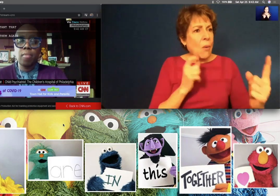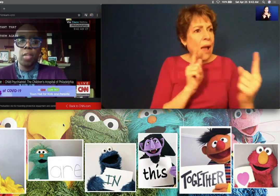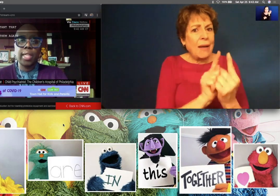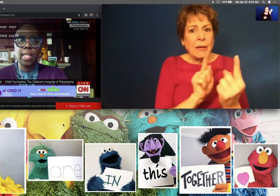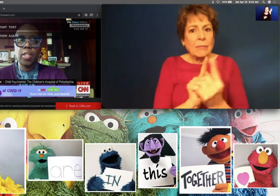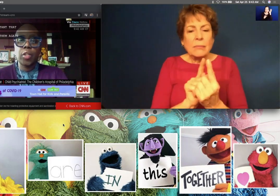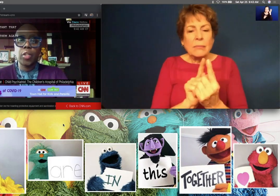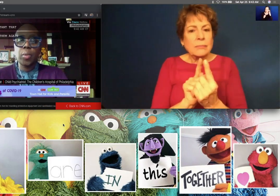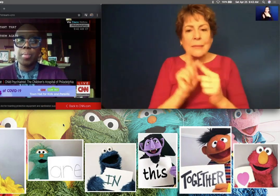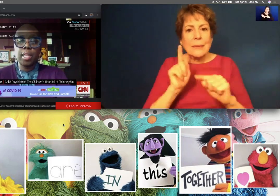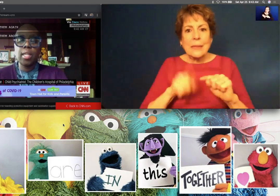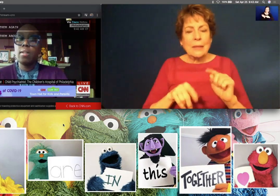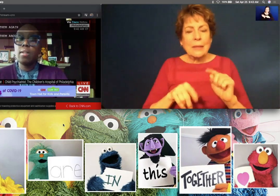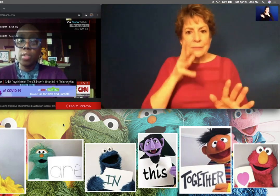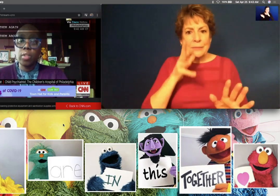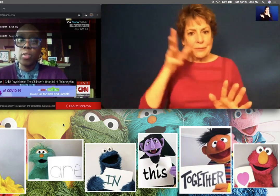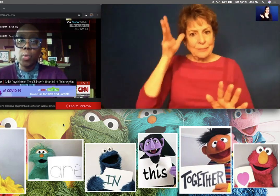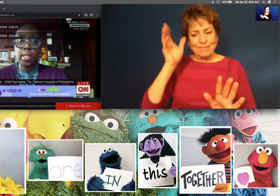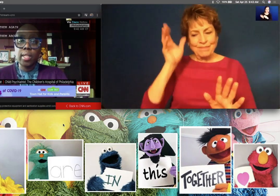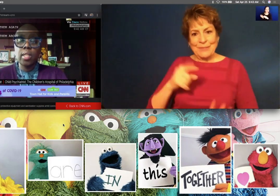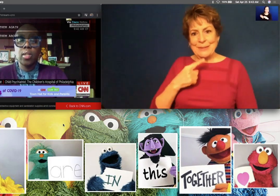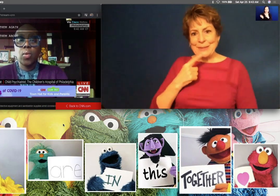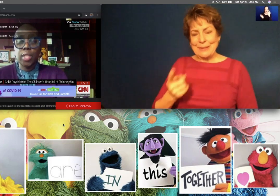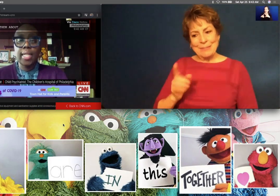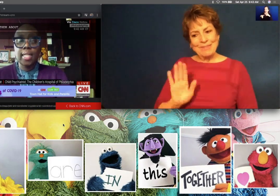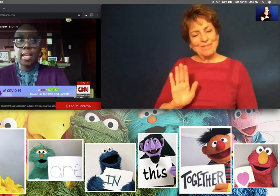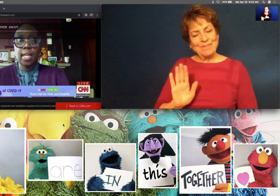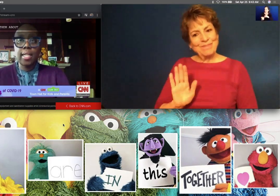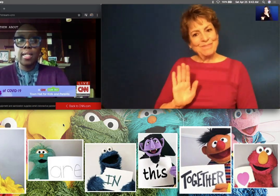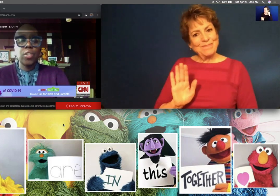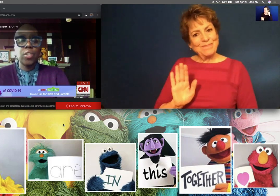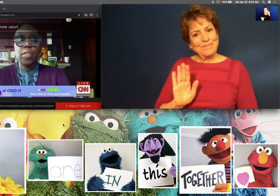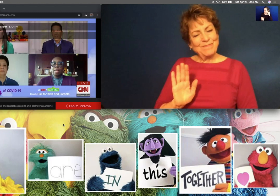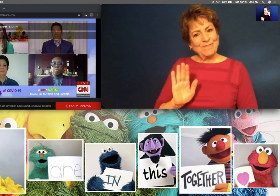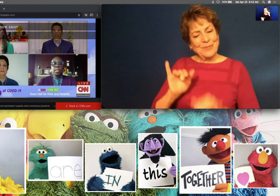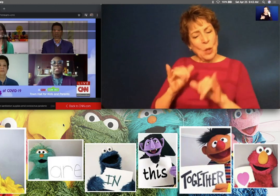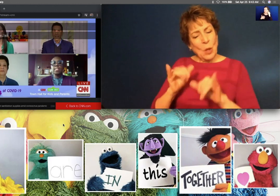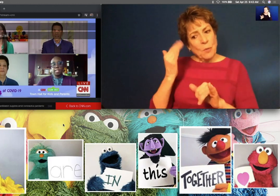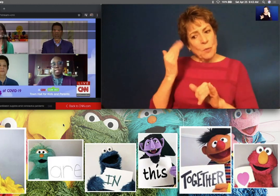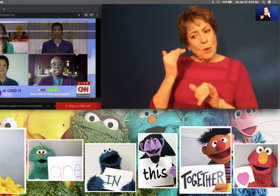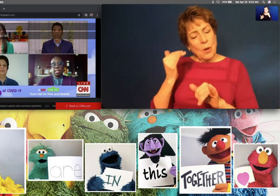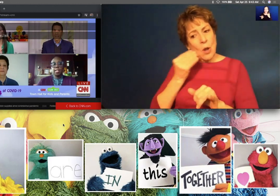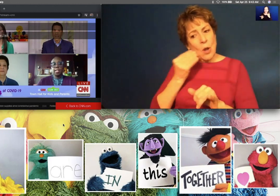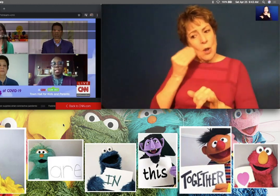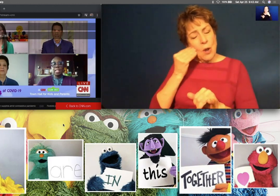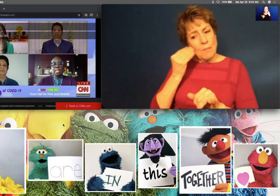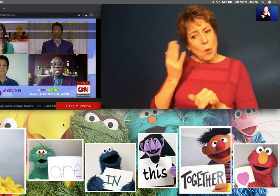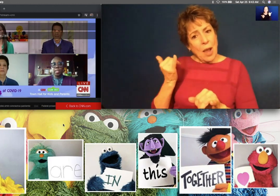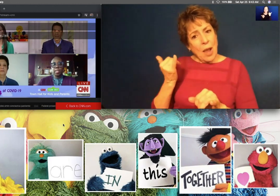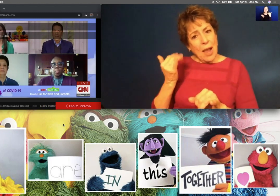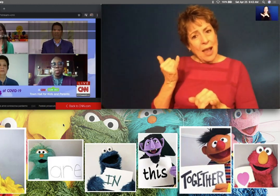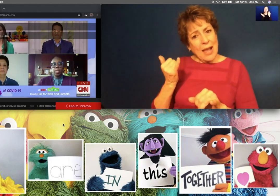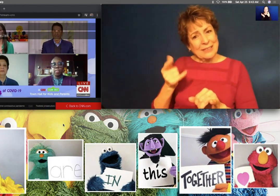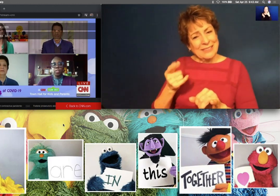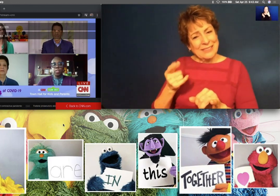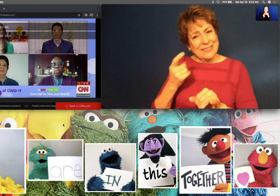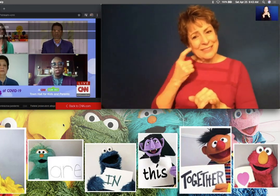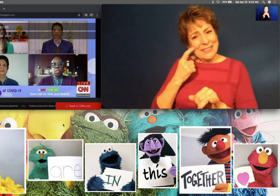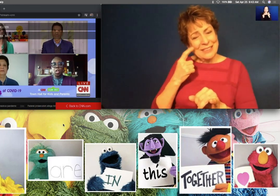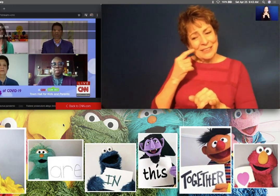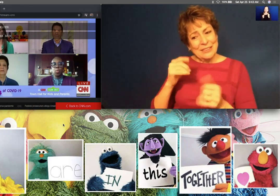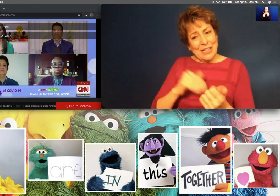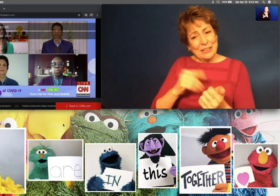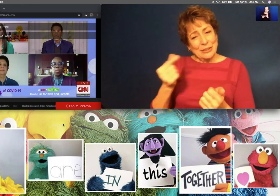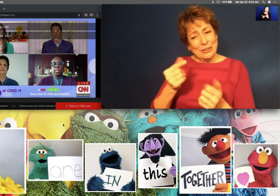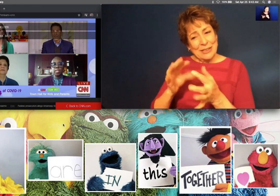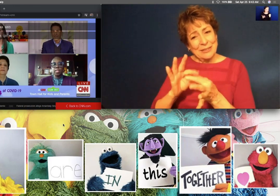and are honest with them about why we're staying inside. And as I heard in the earlier segment from Dr. Lena and Dr. Gupta, for little Quinn,